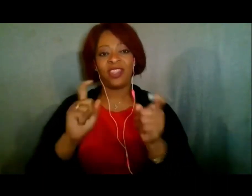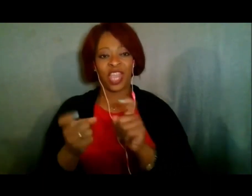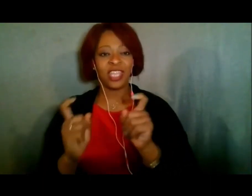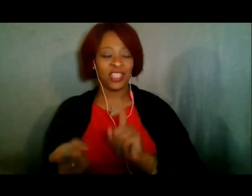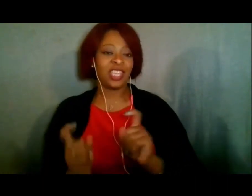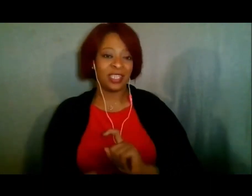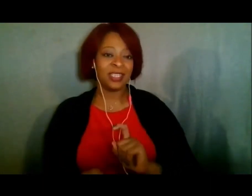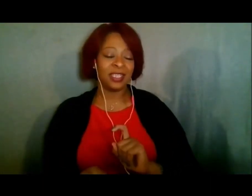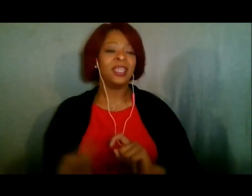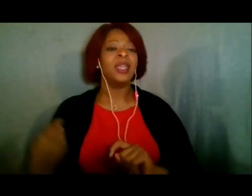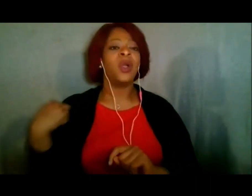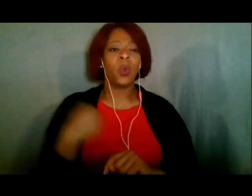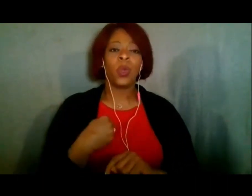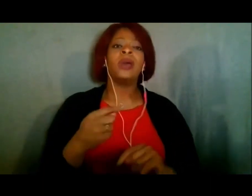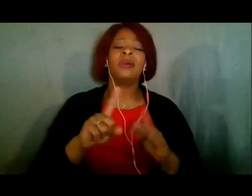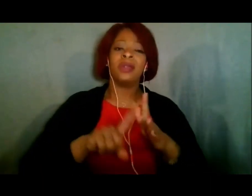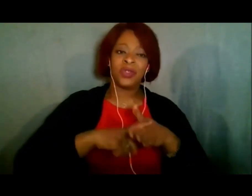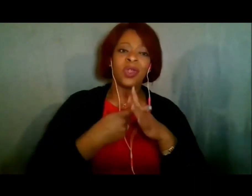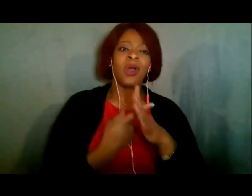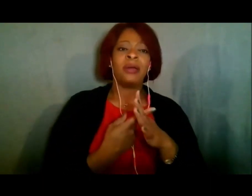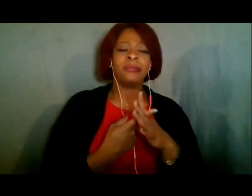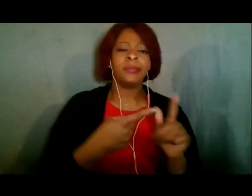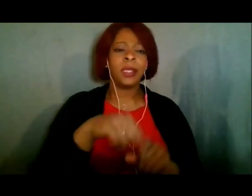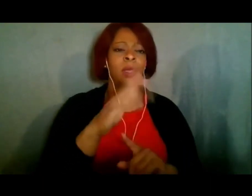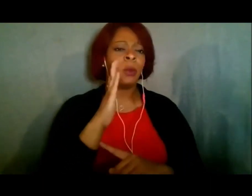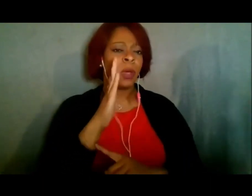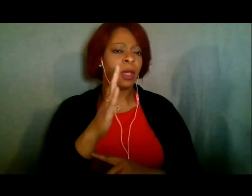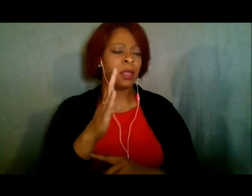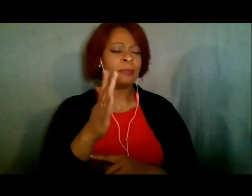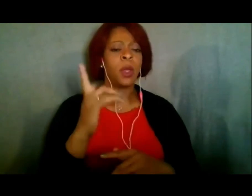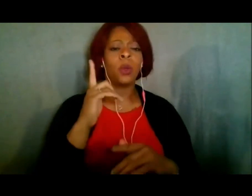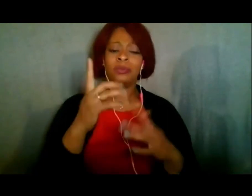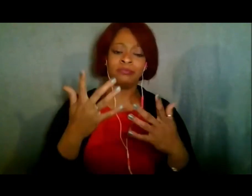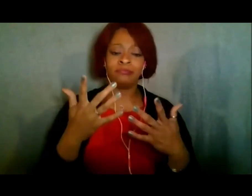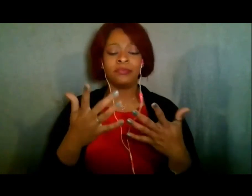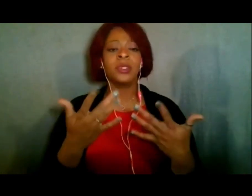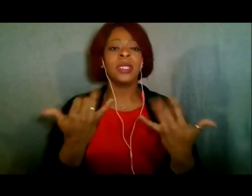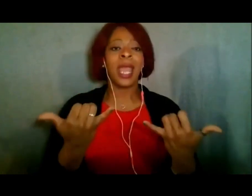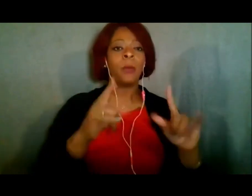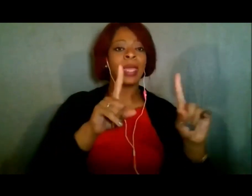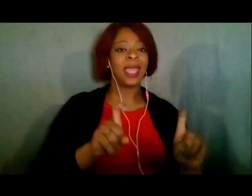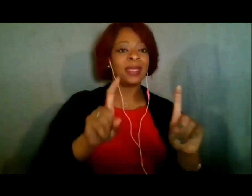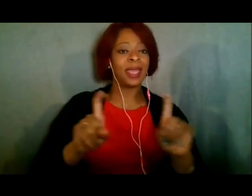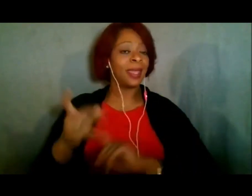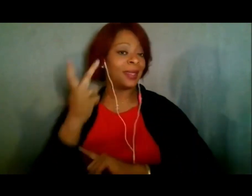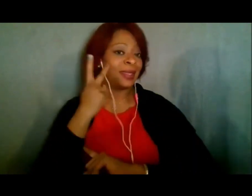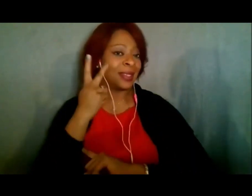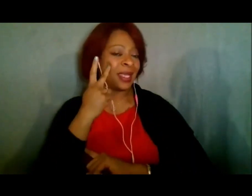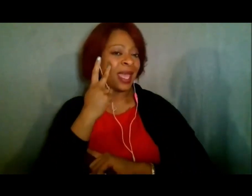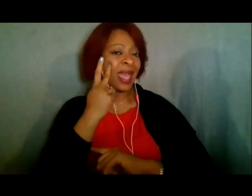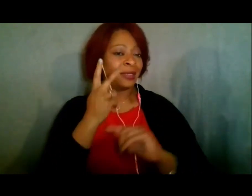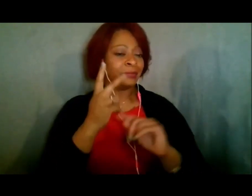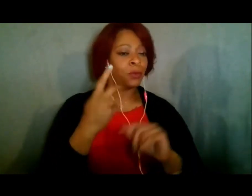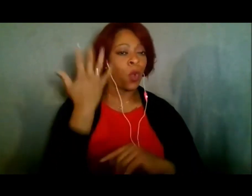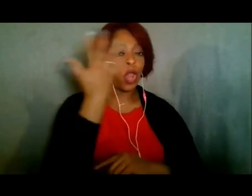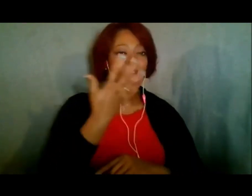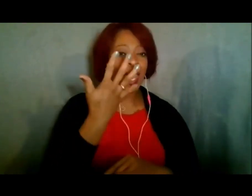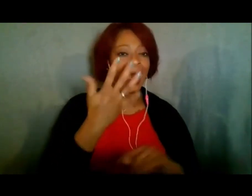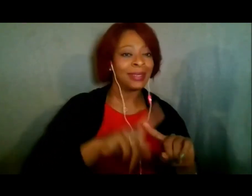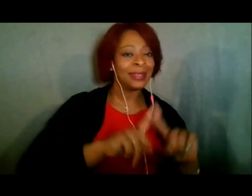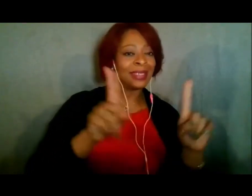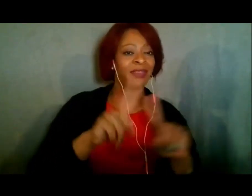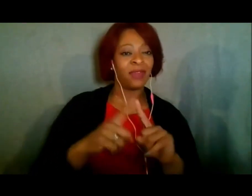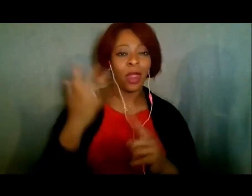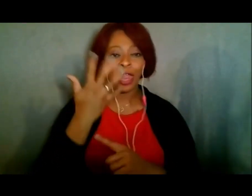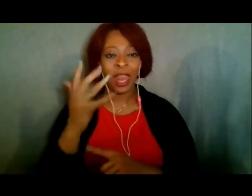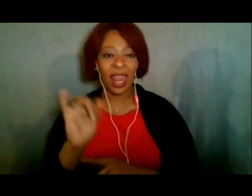So we are going to start there. We're beginning to test to see how different they are. And